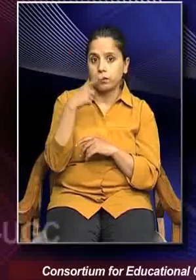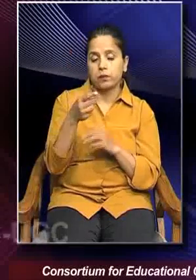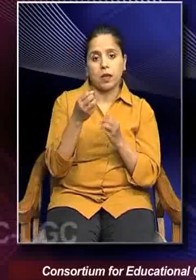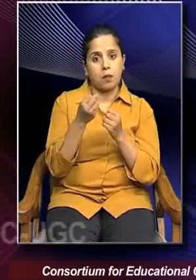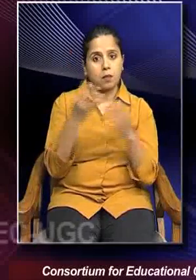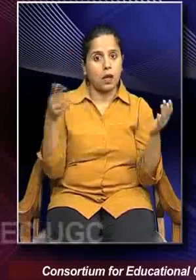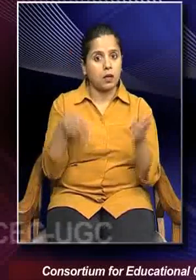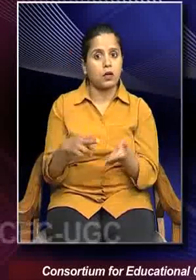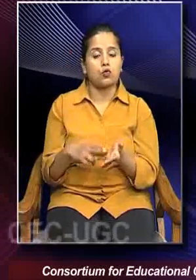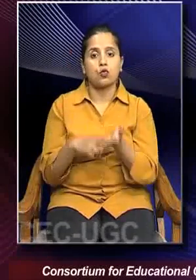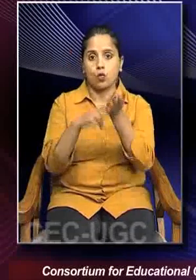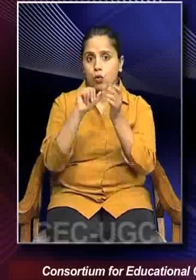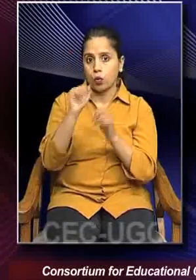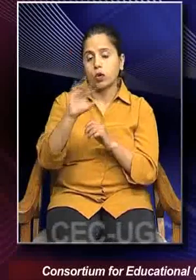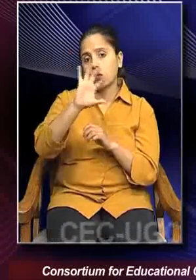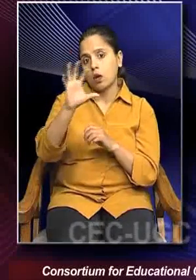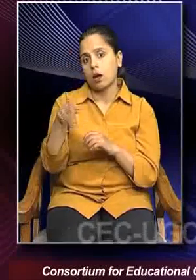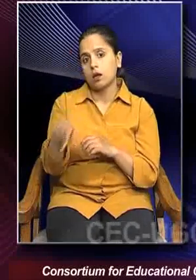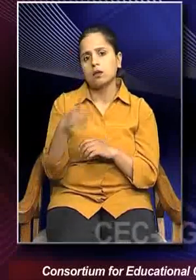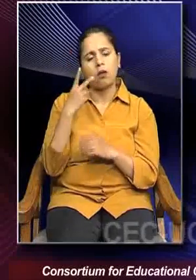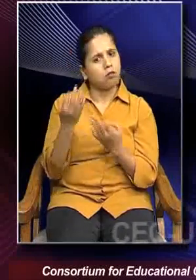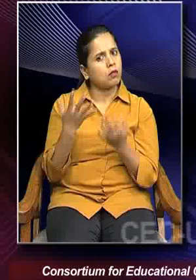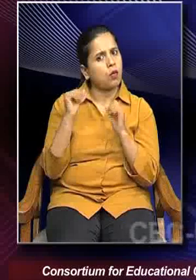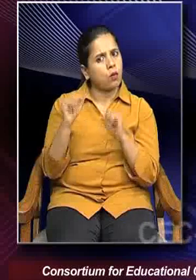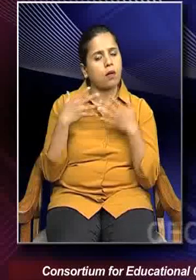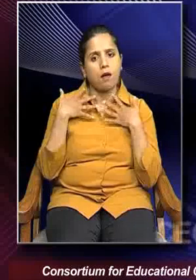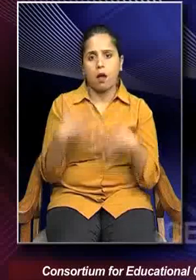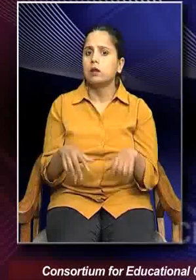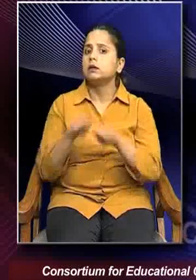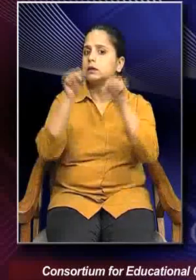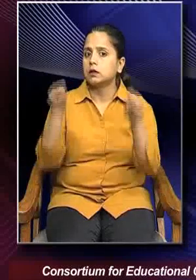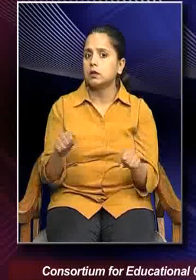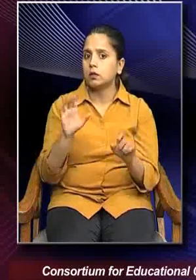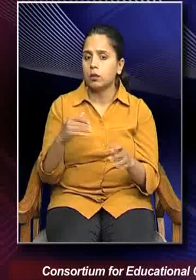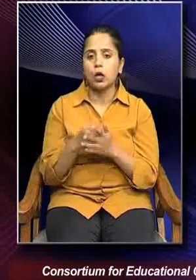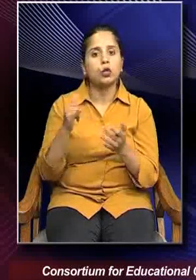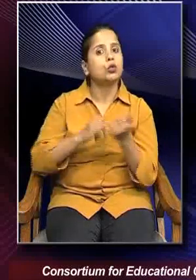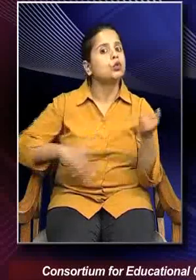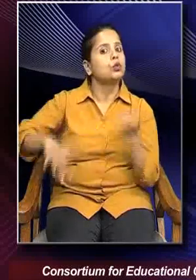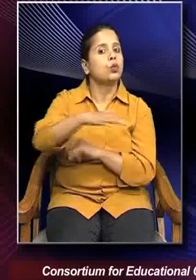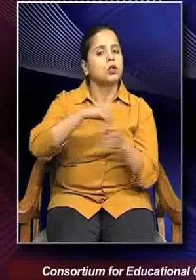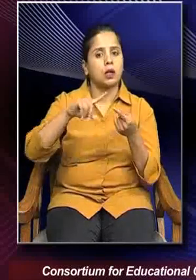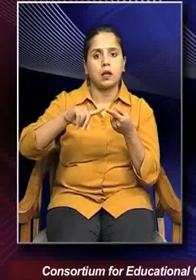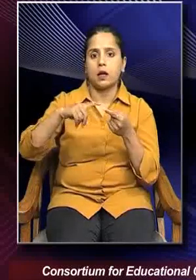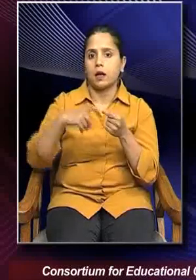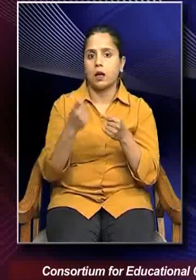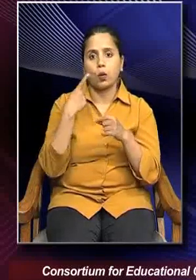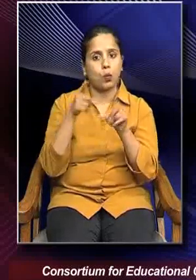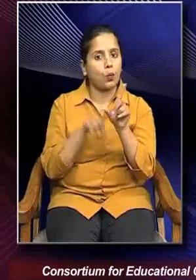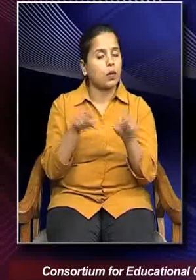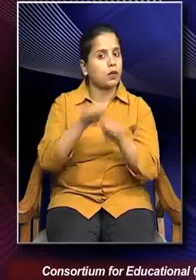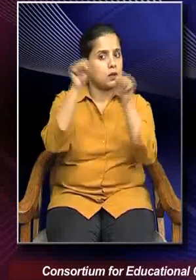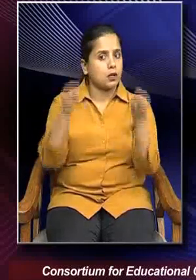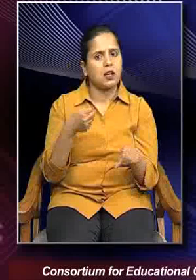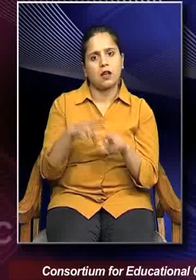of these Nordic countries, they do very well on their health system, on their social equity systems. So even